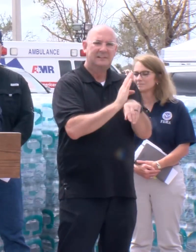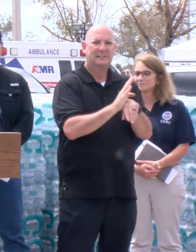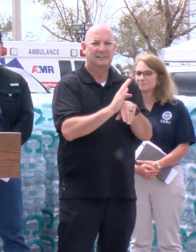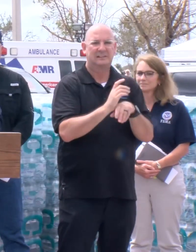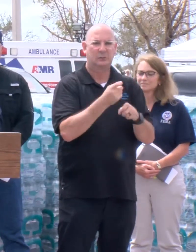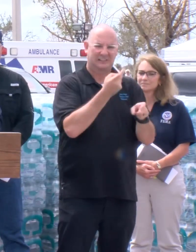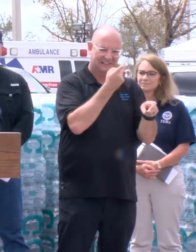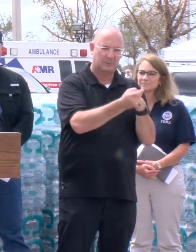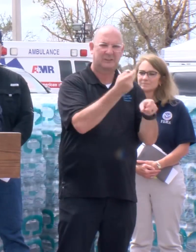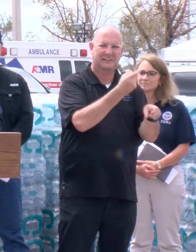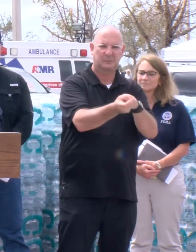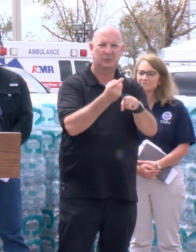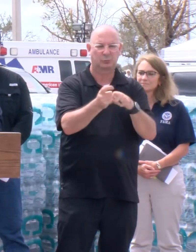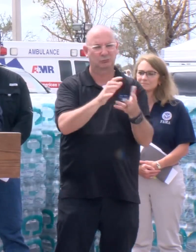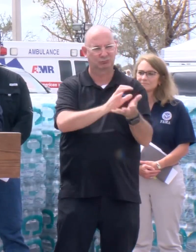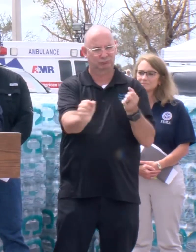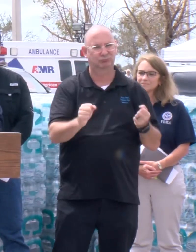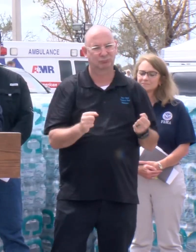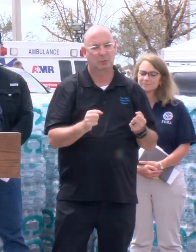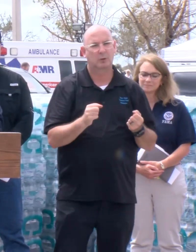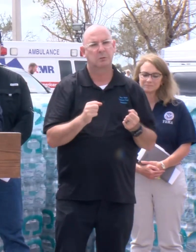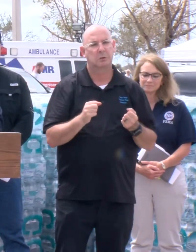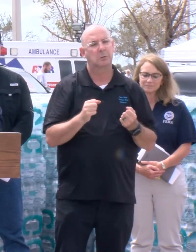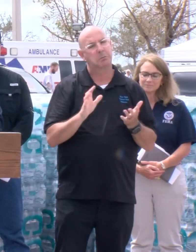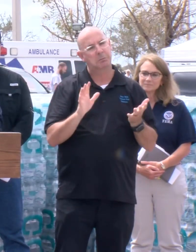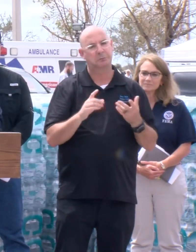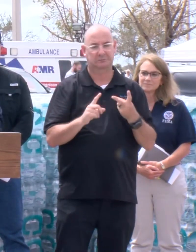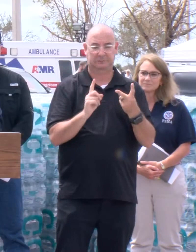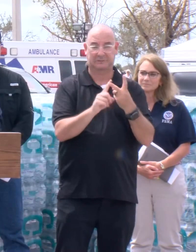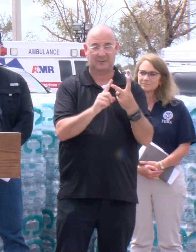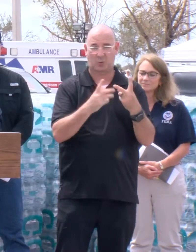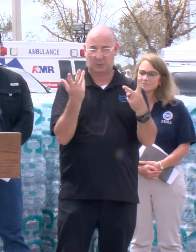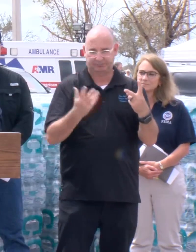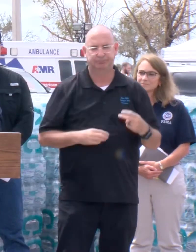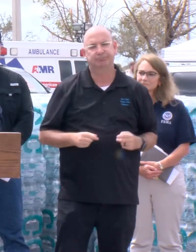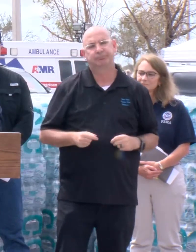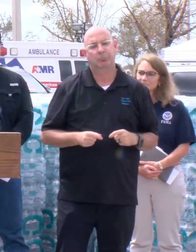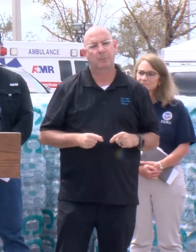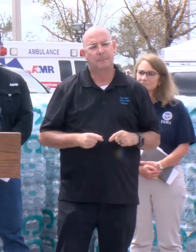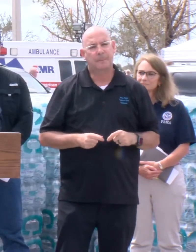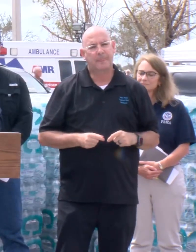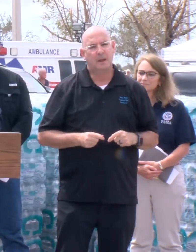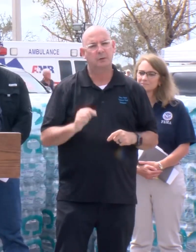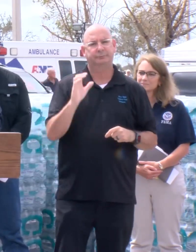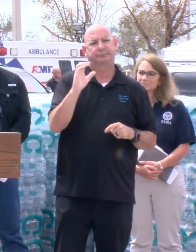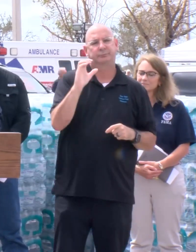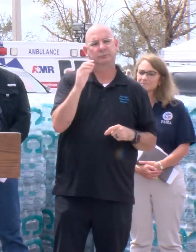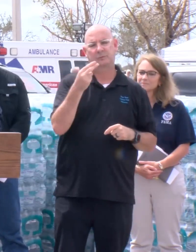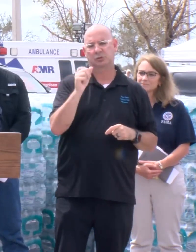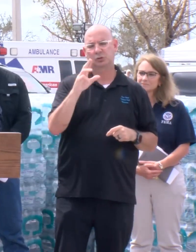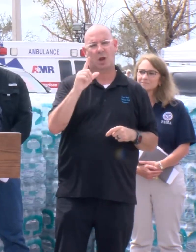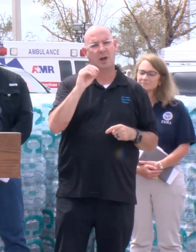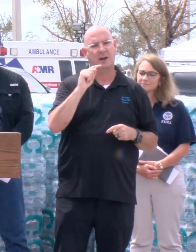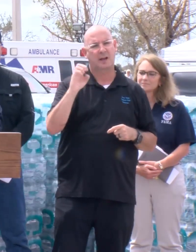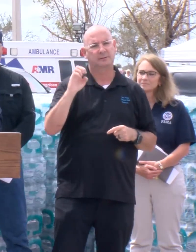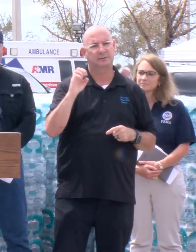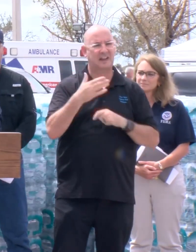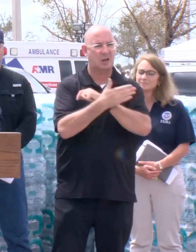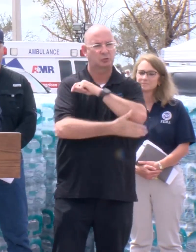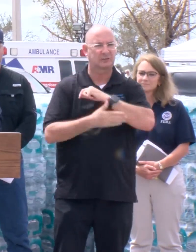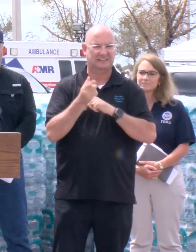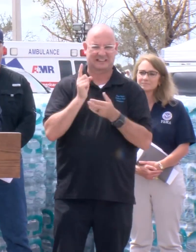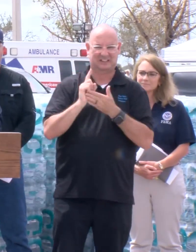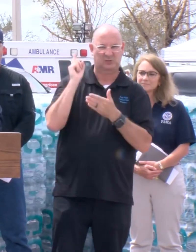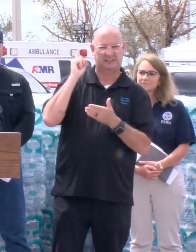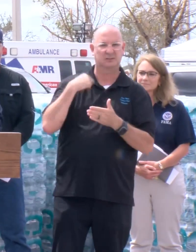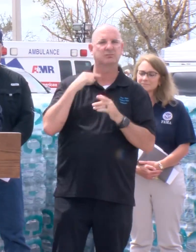great opening tranche. The second thing that is good is Charlotte County. We went last week, we were at the EOC here in